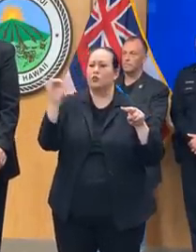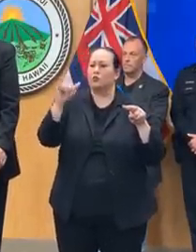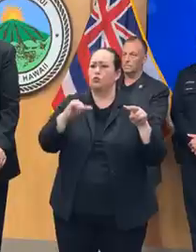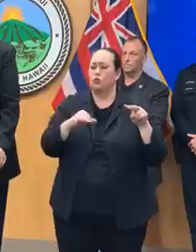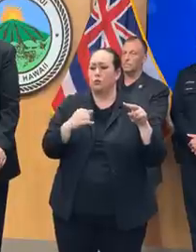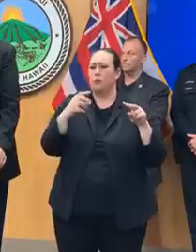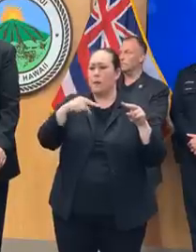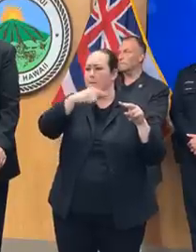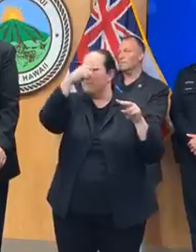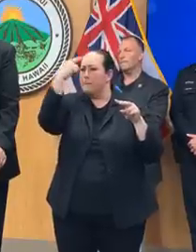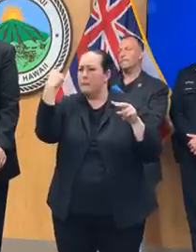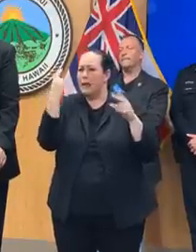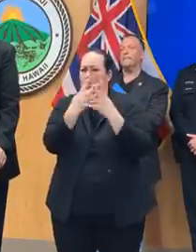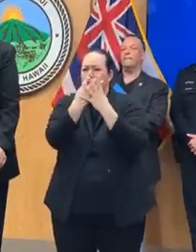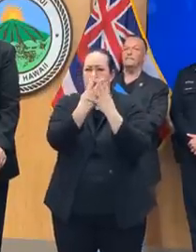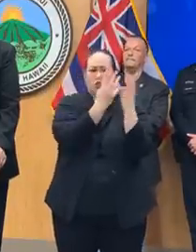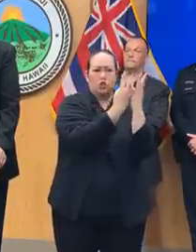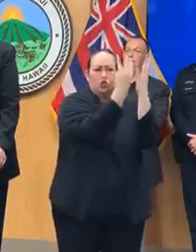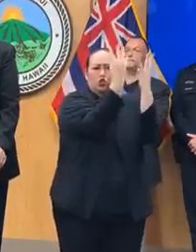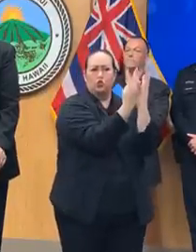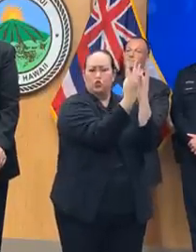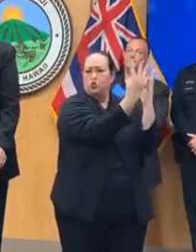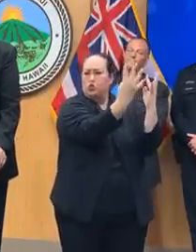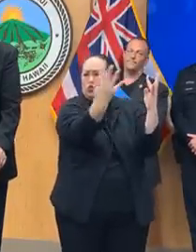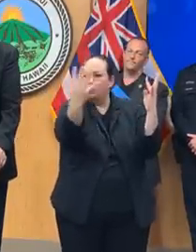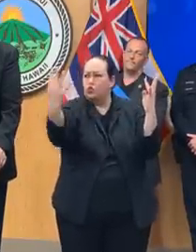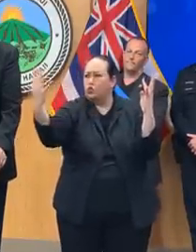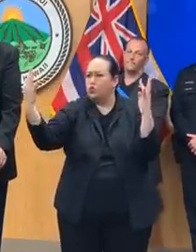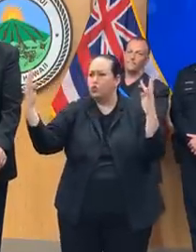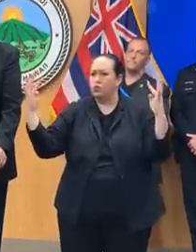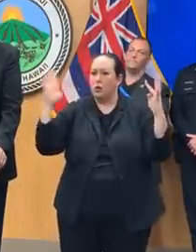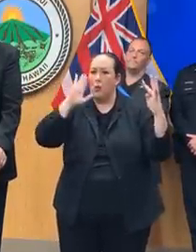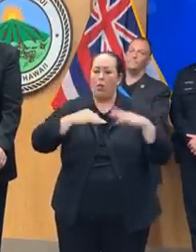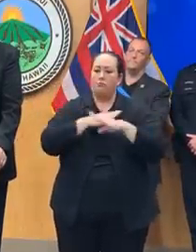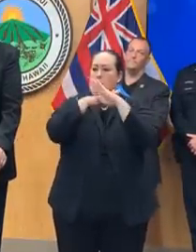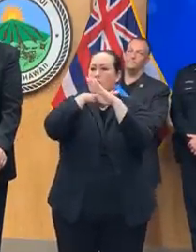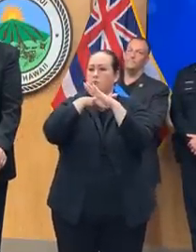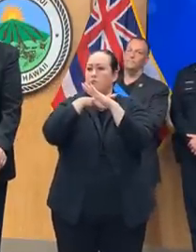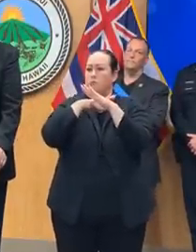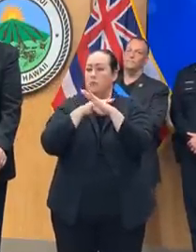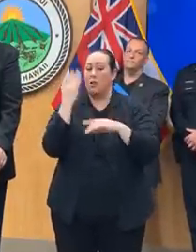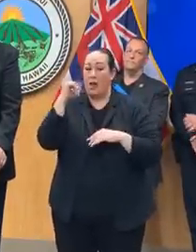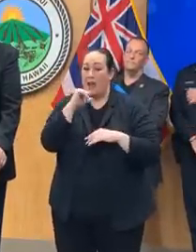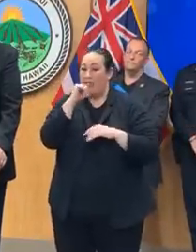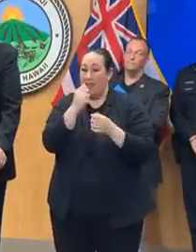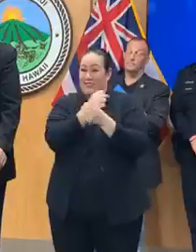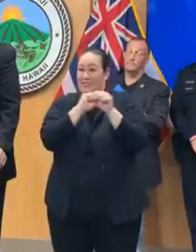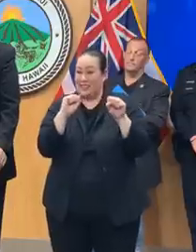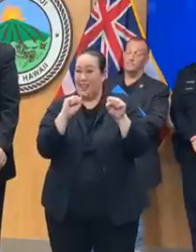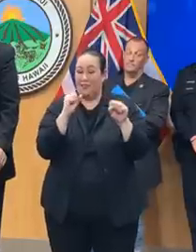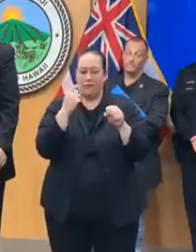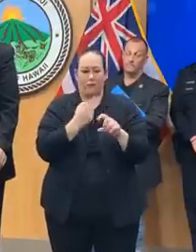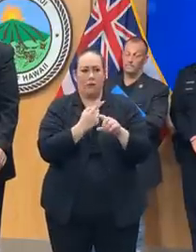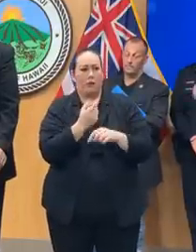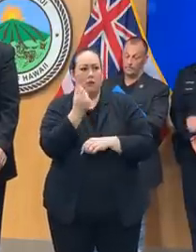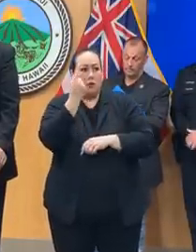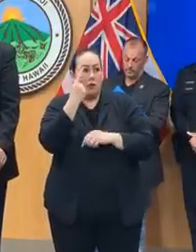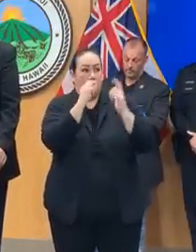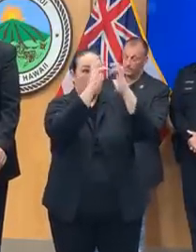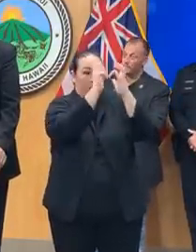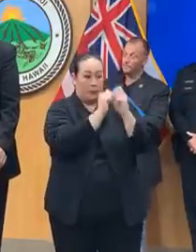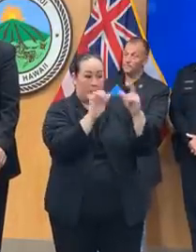also being put in place. Again, not just because it's unsafe as a result of the burned structures,